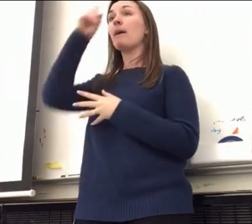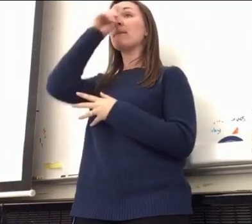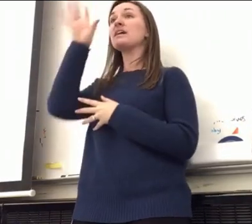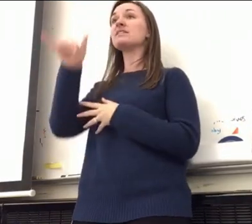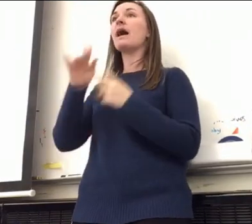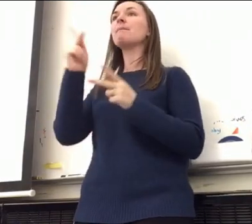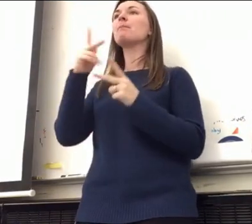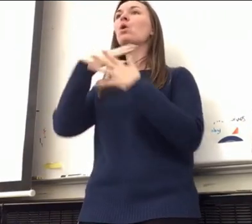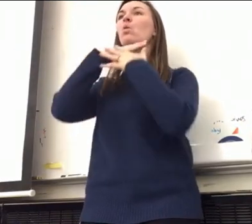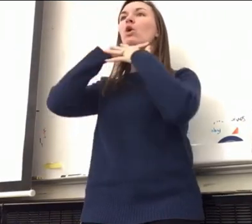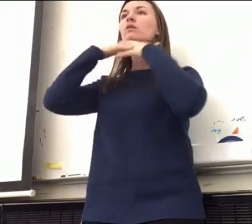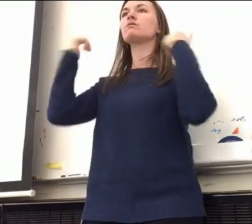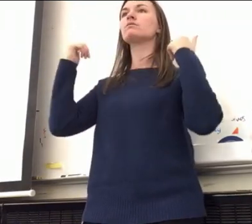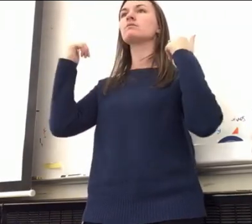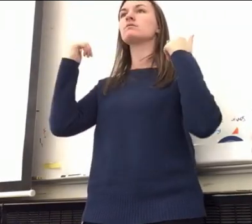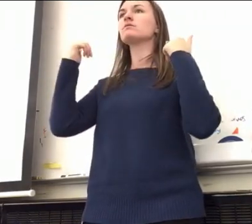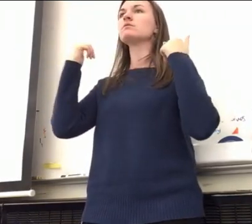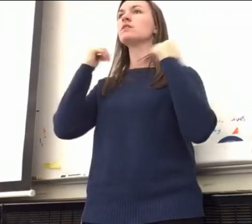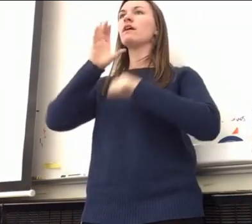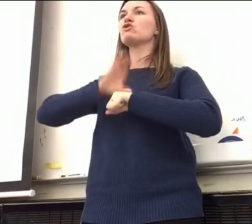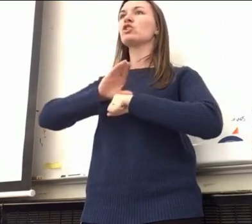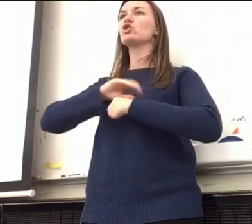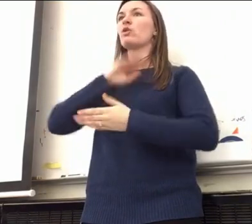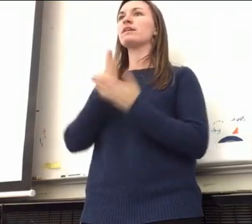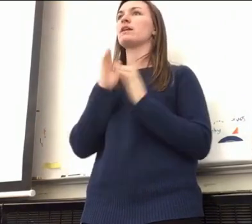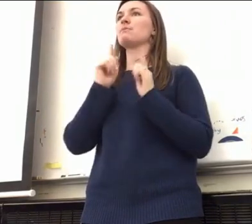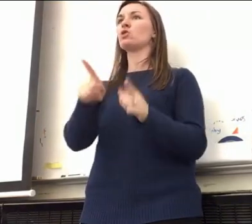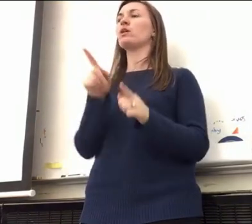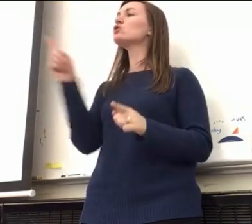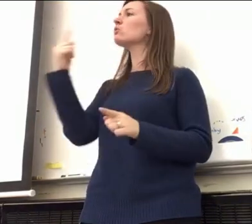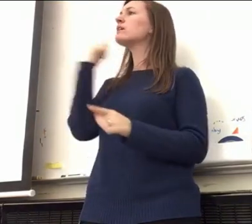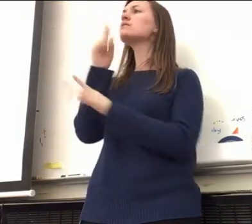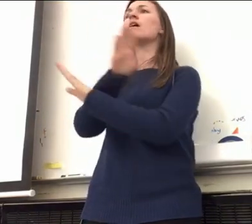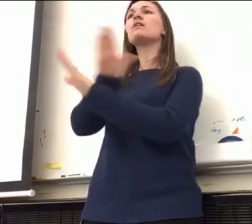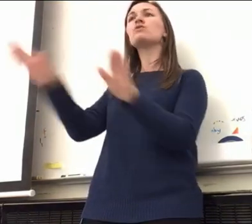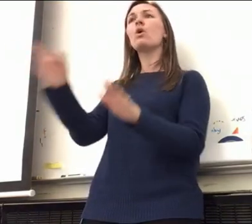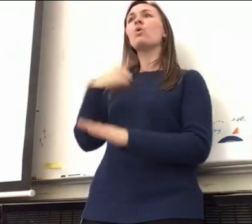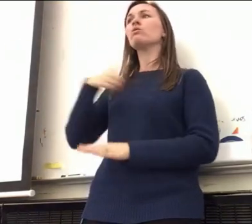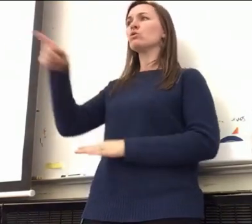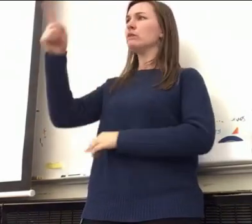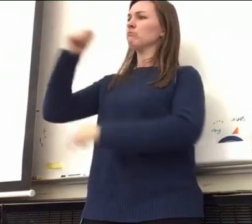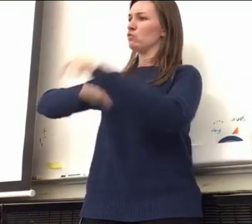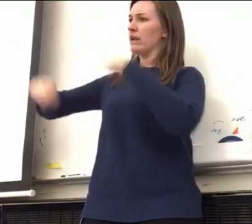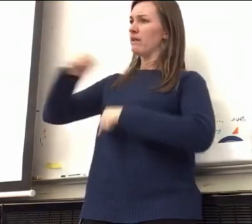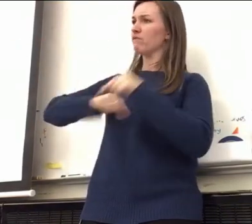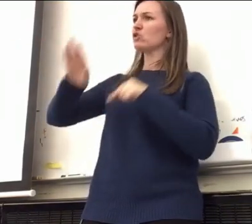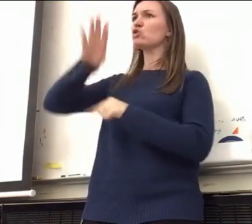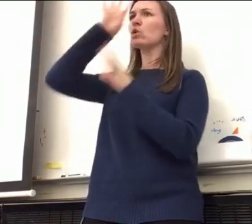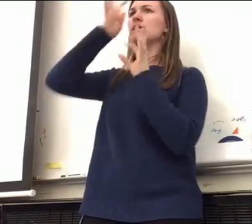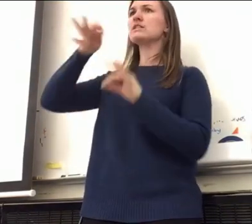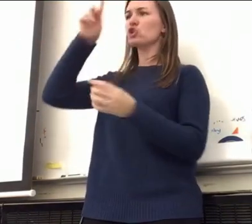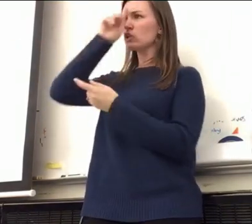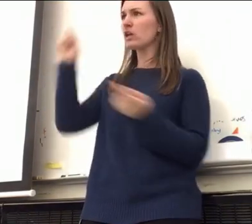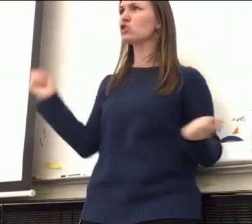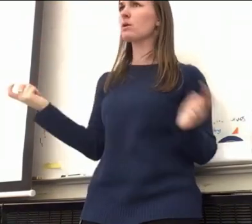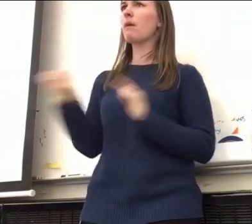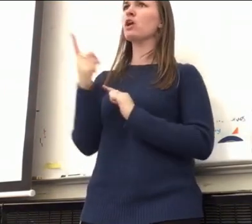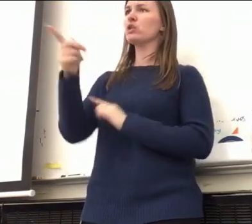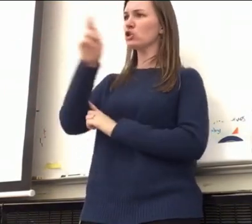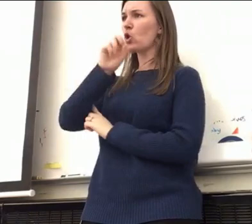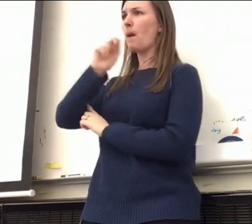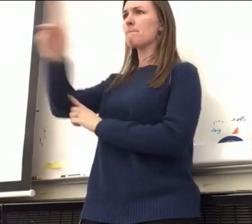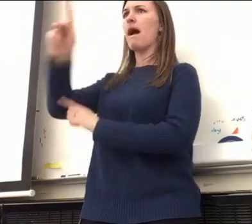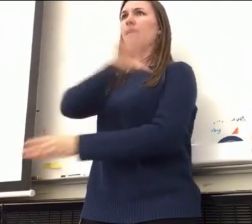out from religion that they just stopped going. So he goes and he says, no, you need to reverse your decision. You need to upswing back